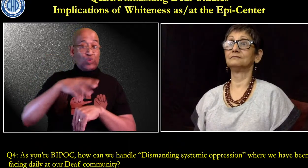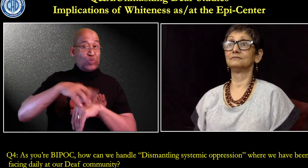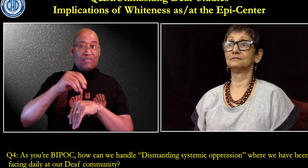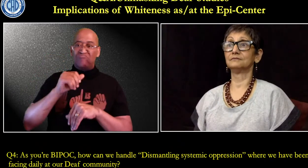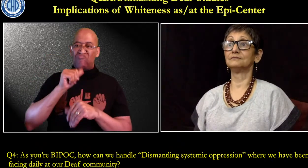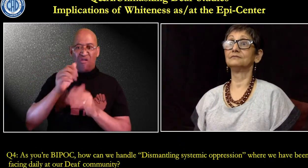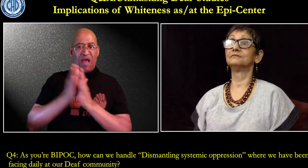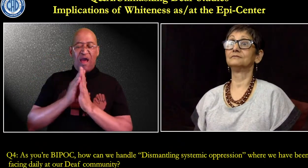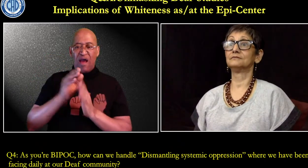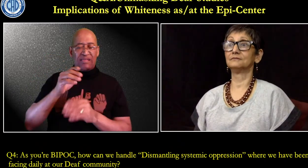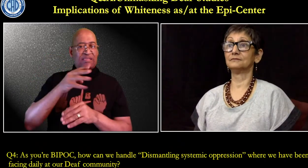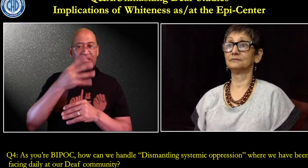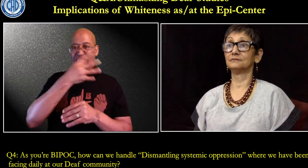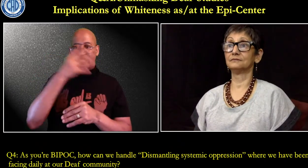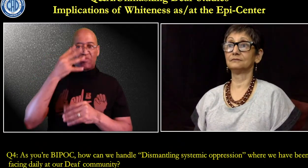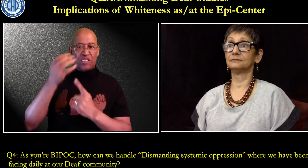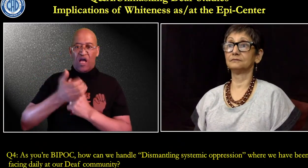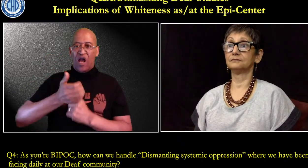With immigration